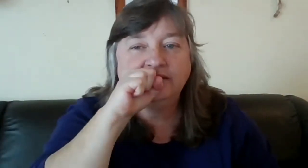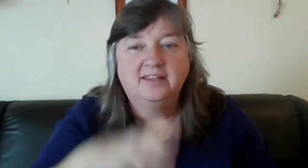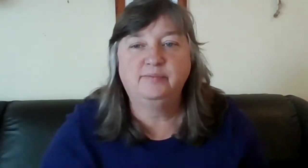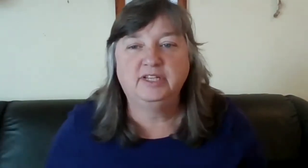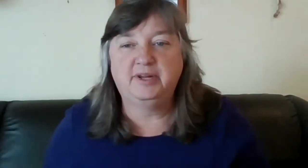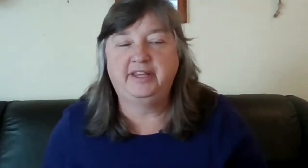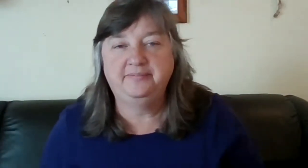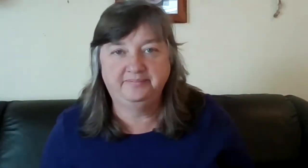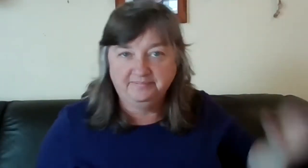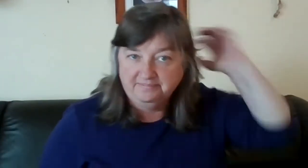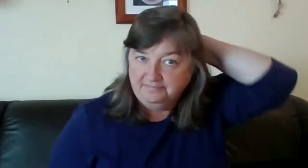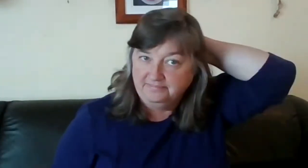think Bugs Bunny.